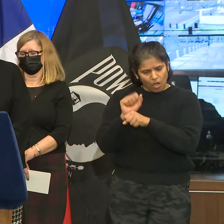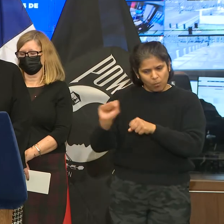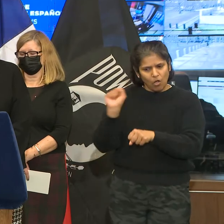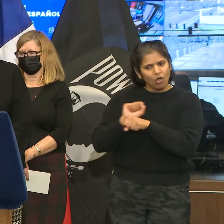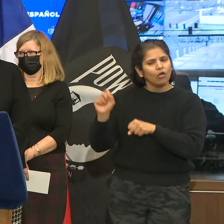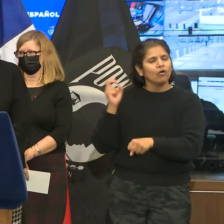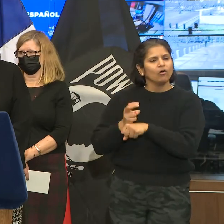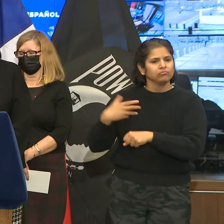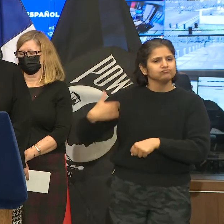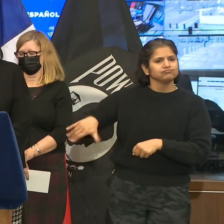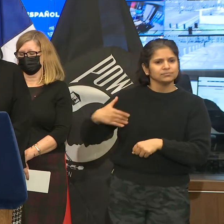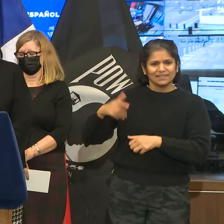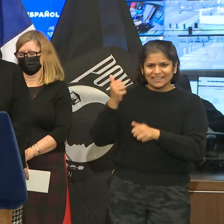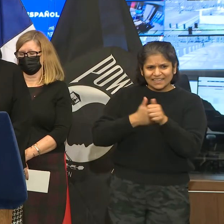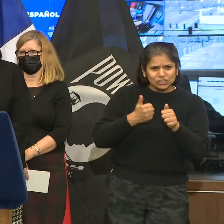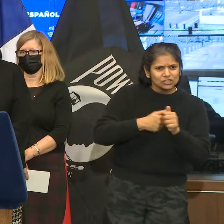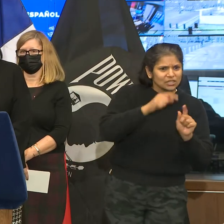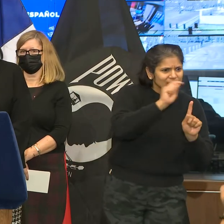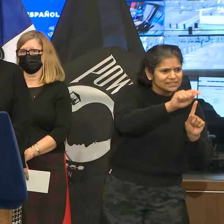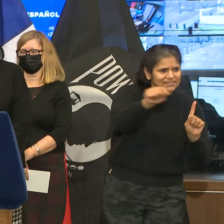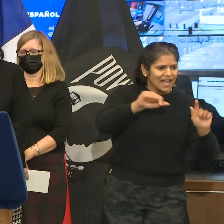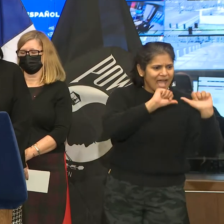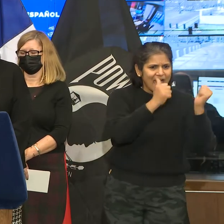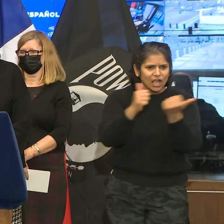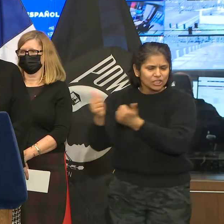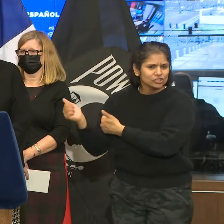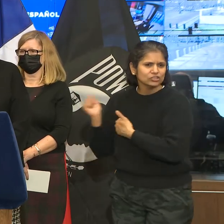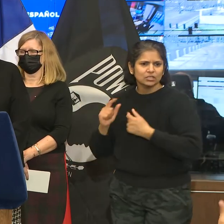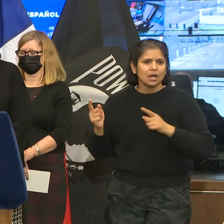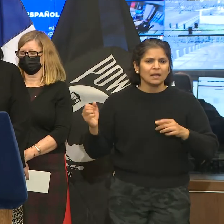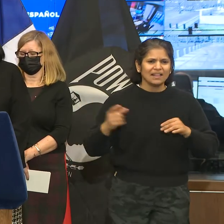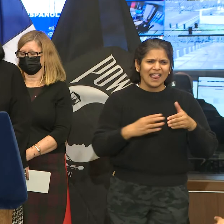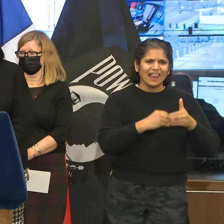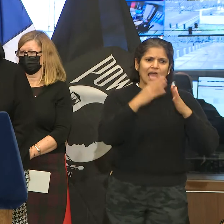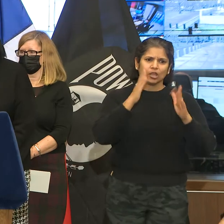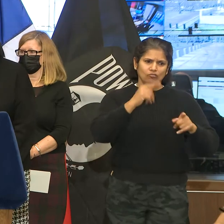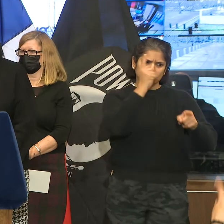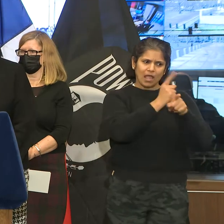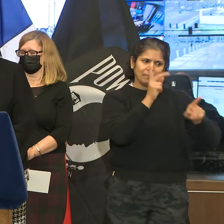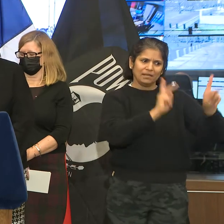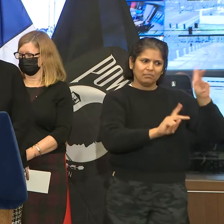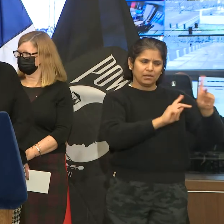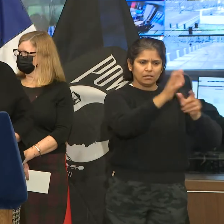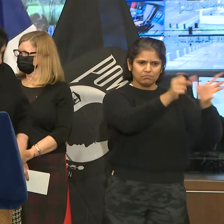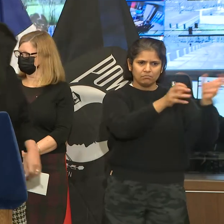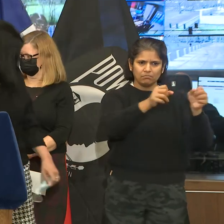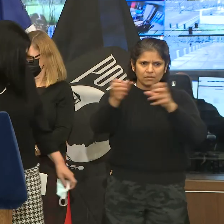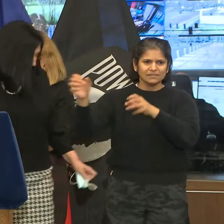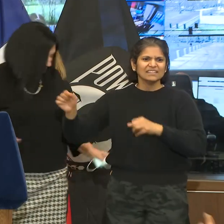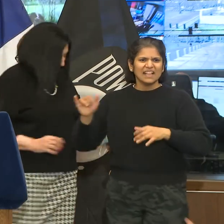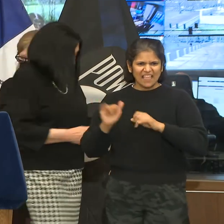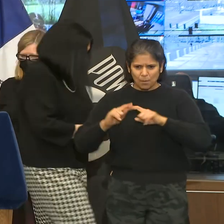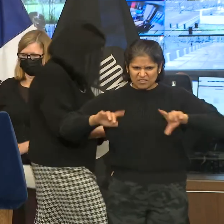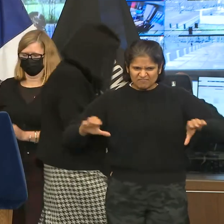each agency is led by the right people so they can get stuff done. Thank